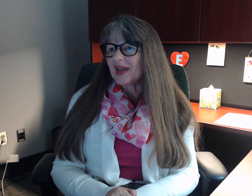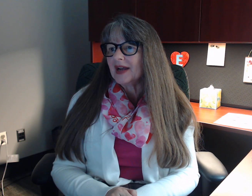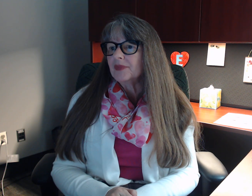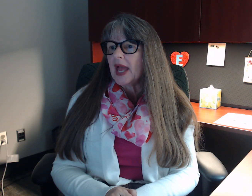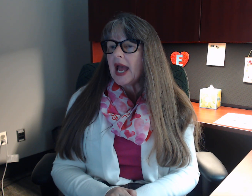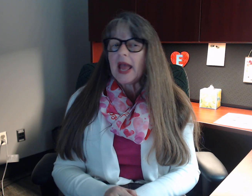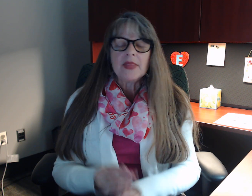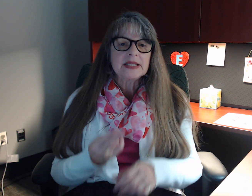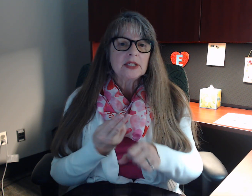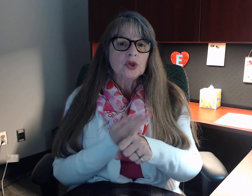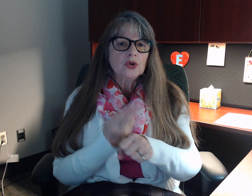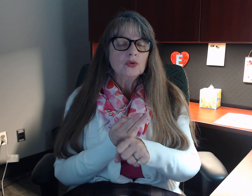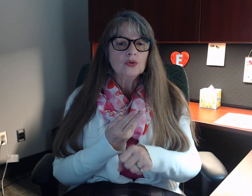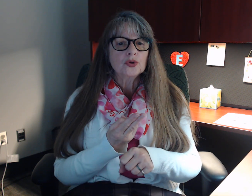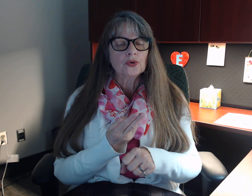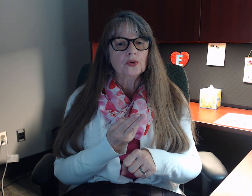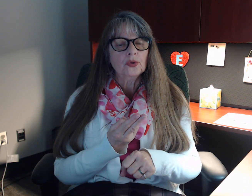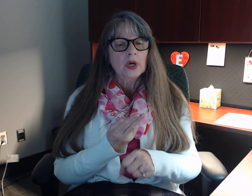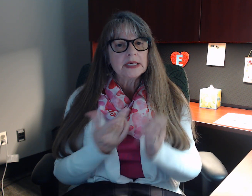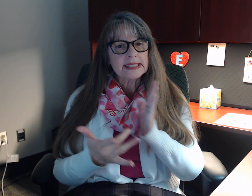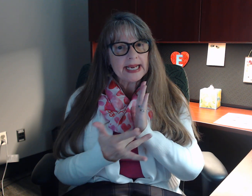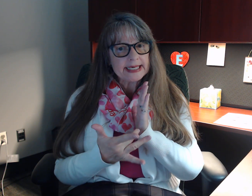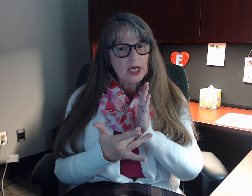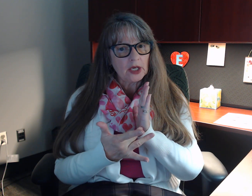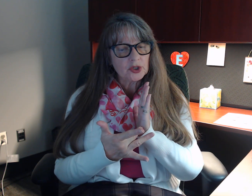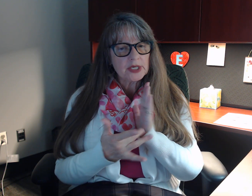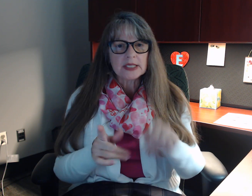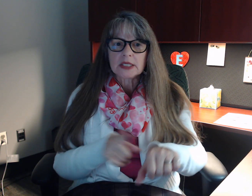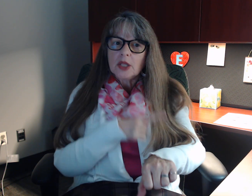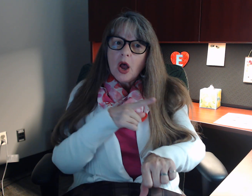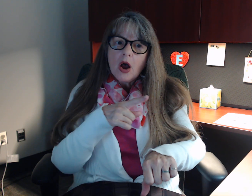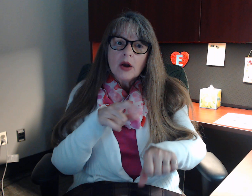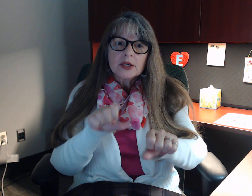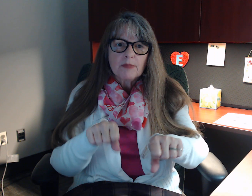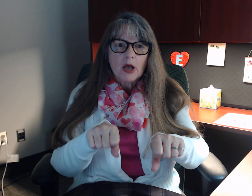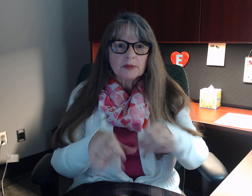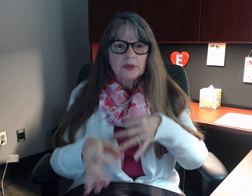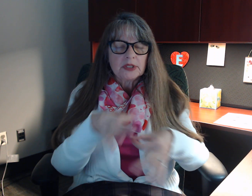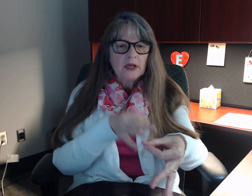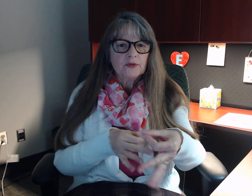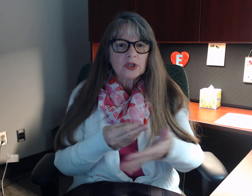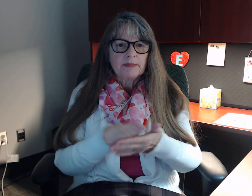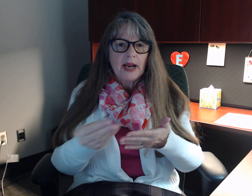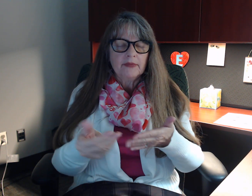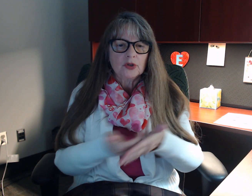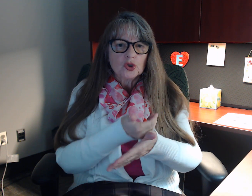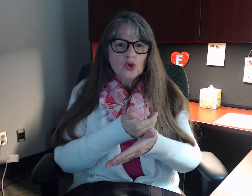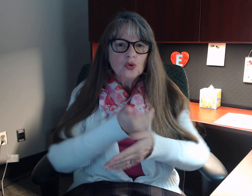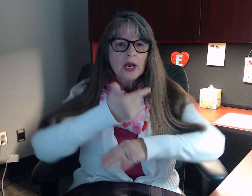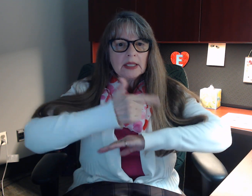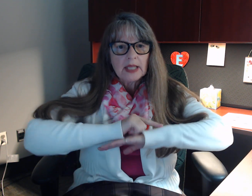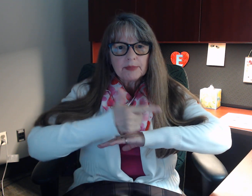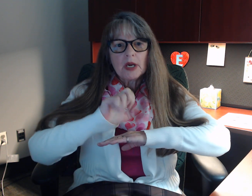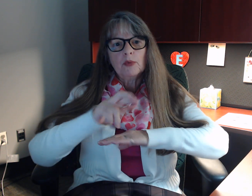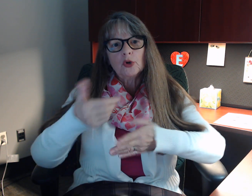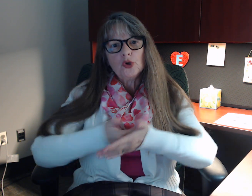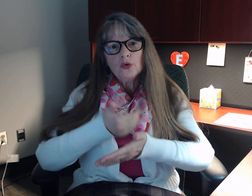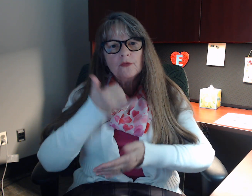that. And they said to use your technology as long as possible, instead of just buying this new laptop or a new